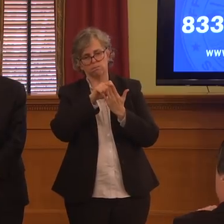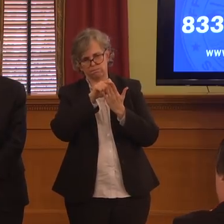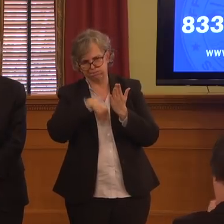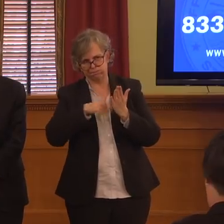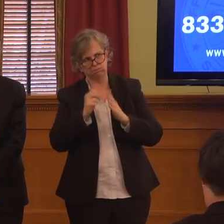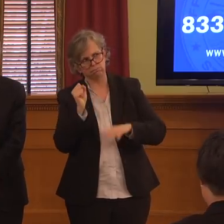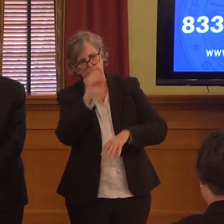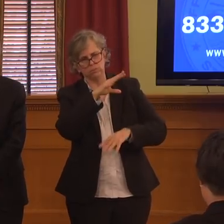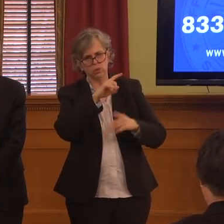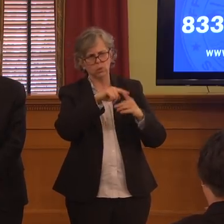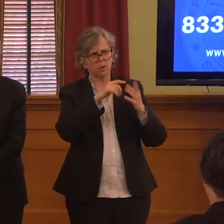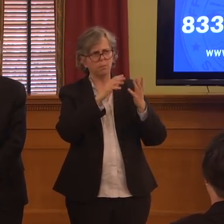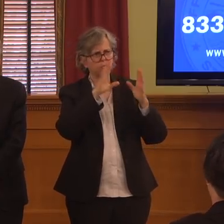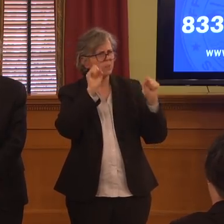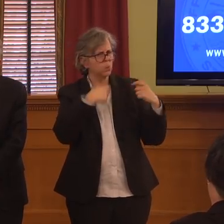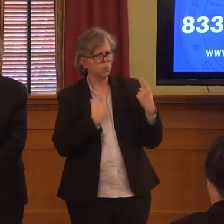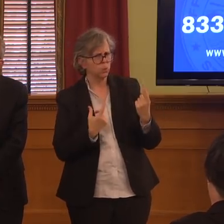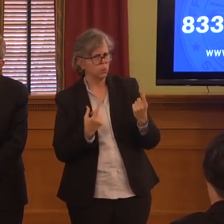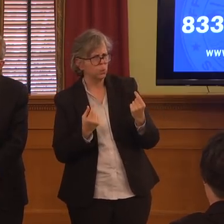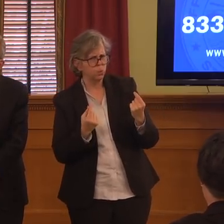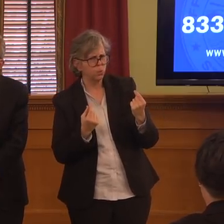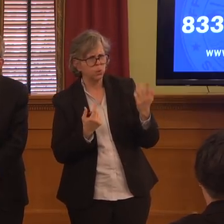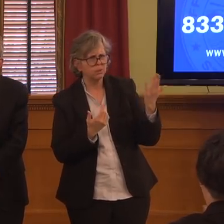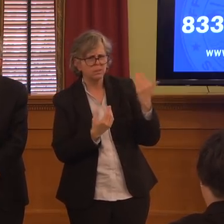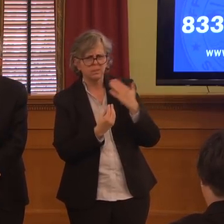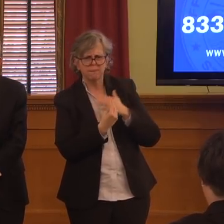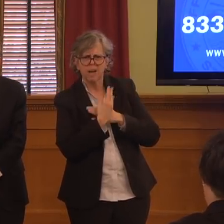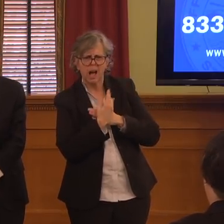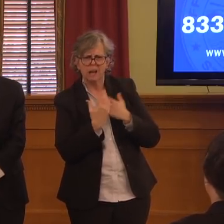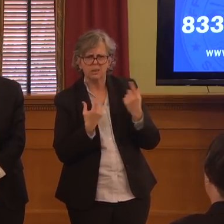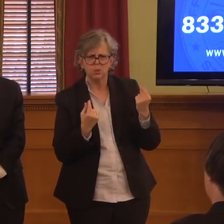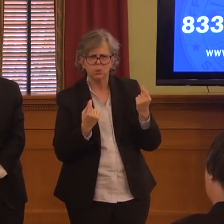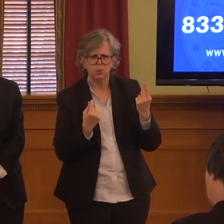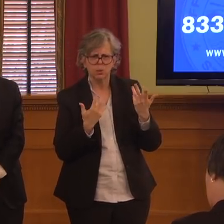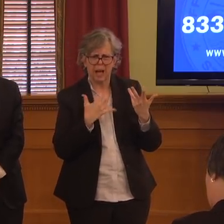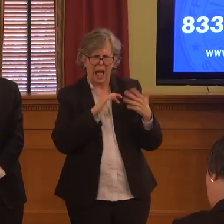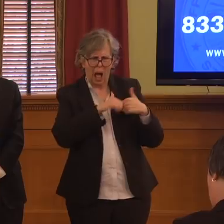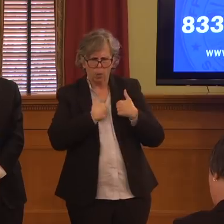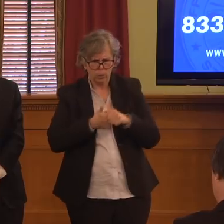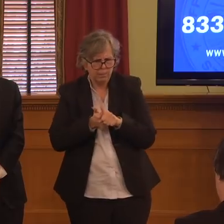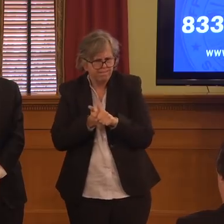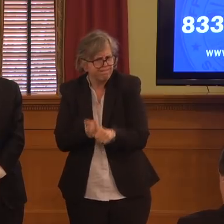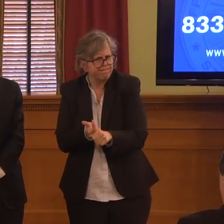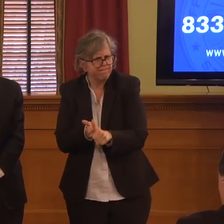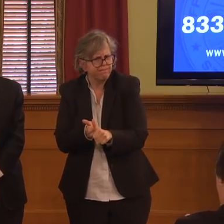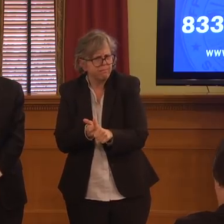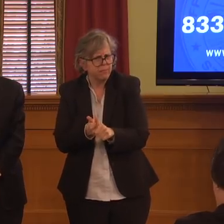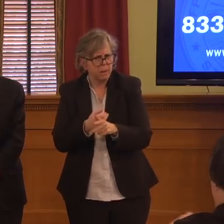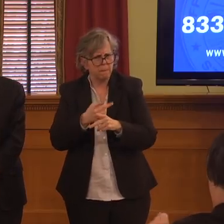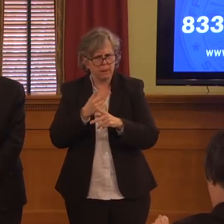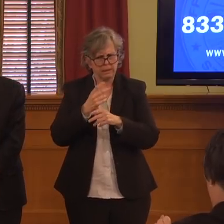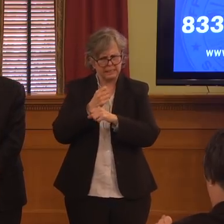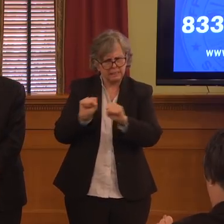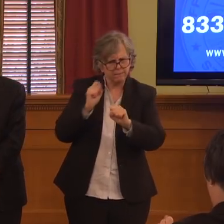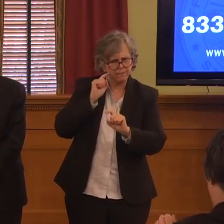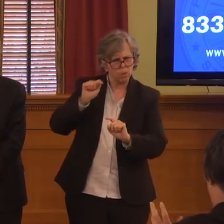asking them for latitude in compliance and enforcement of federal regulations for state agencies and